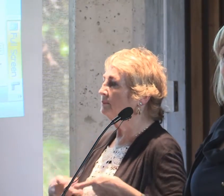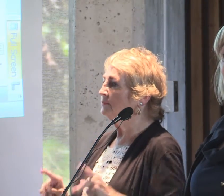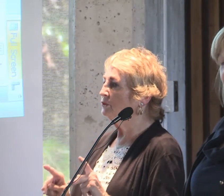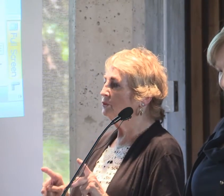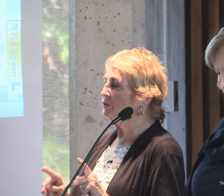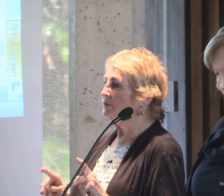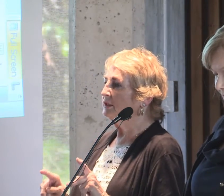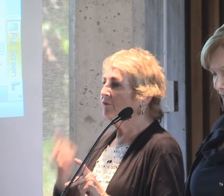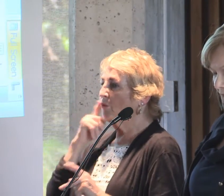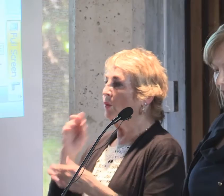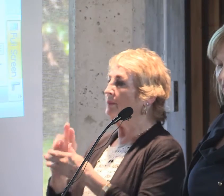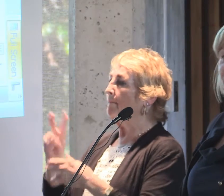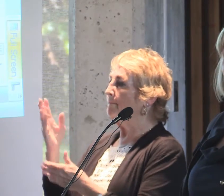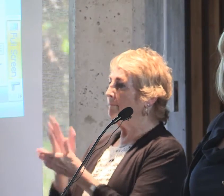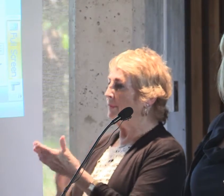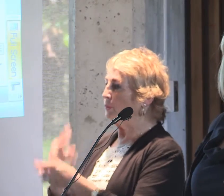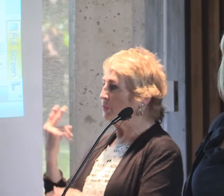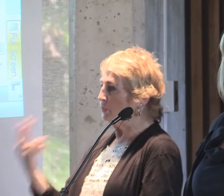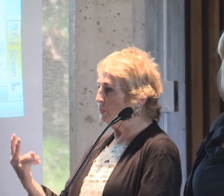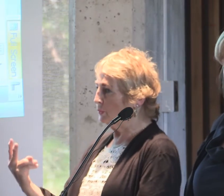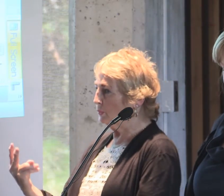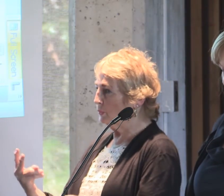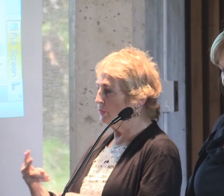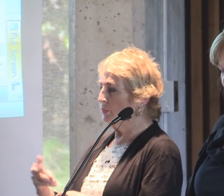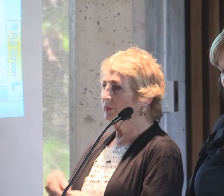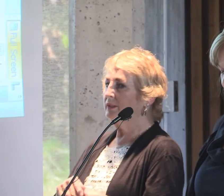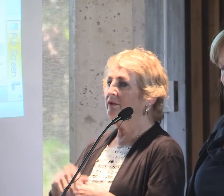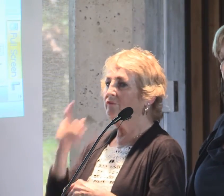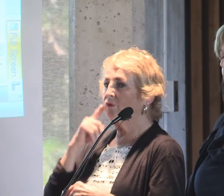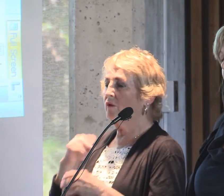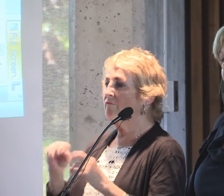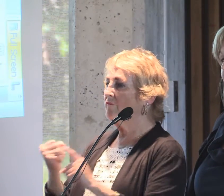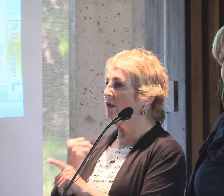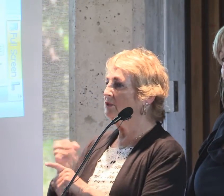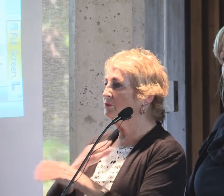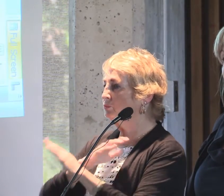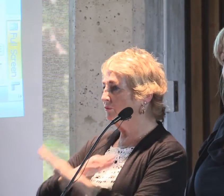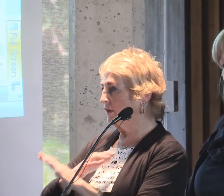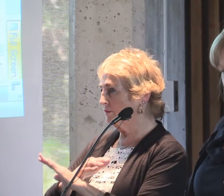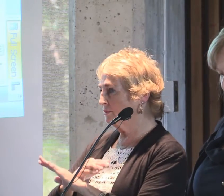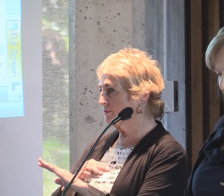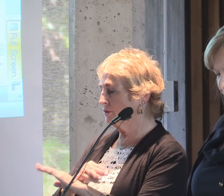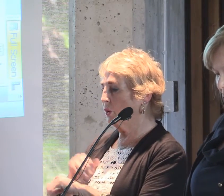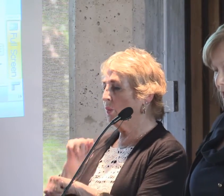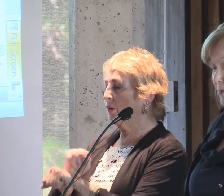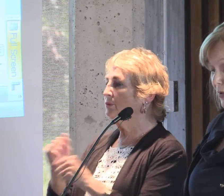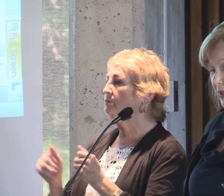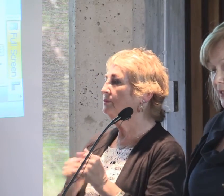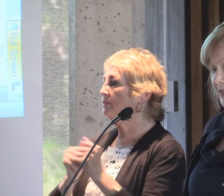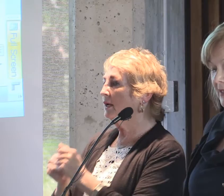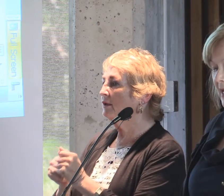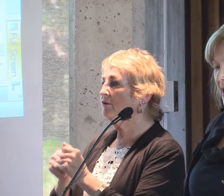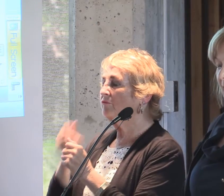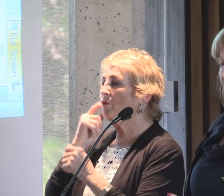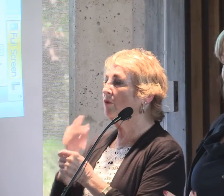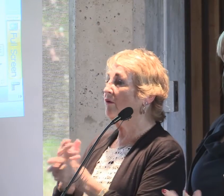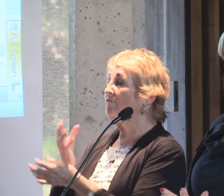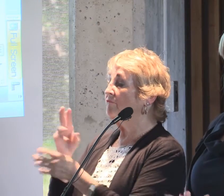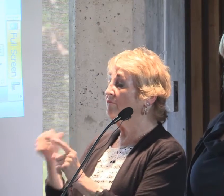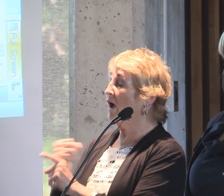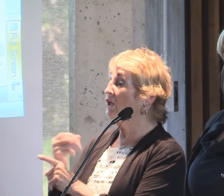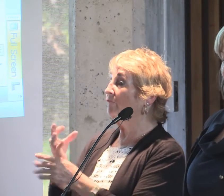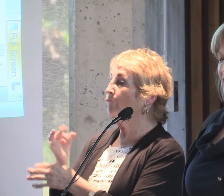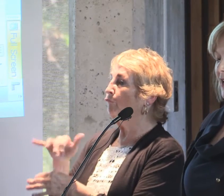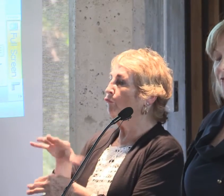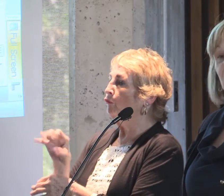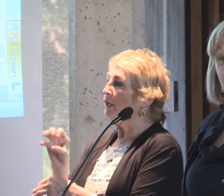the second phase of our violence prevention initiative, Working Together for Violence-Free Communities. This is